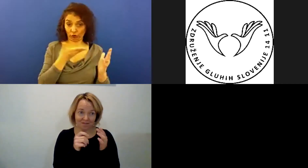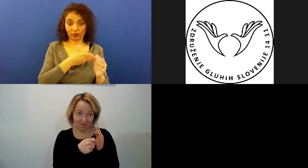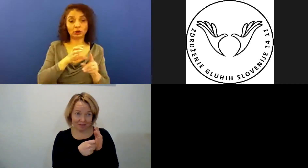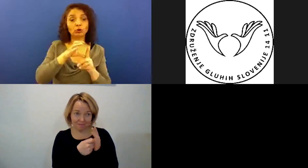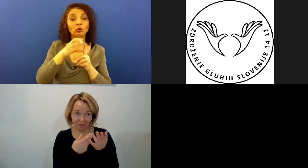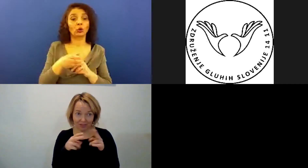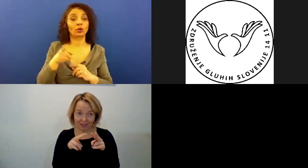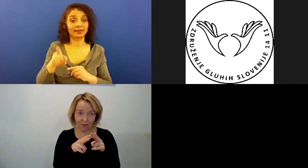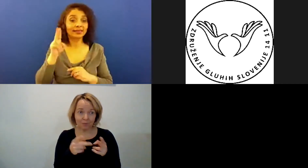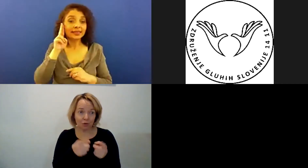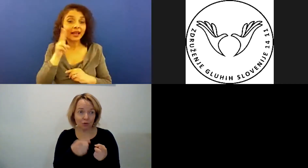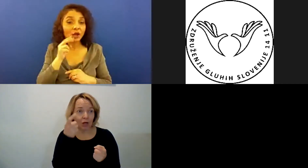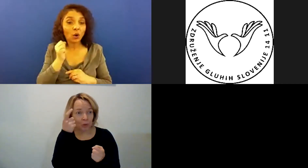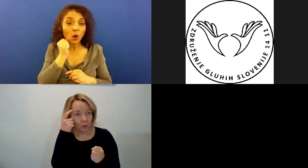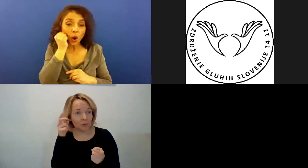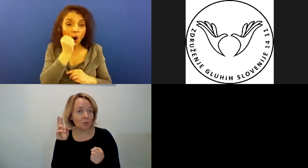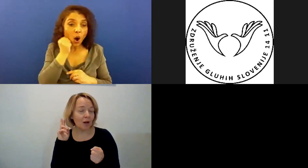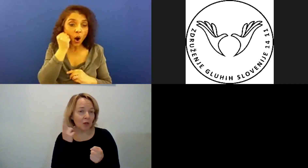So what you've just seen in this video